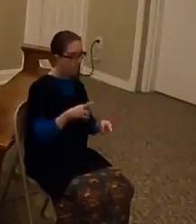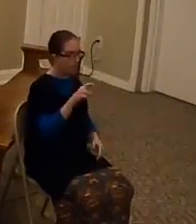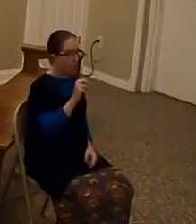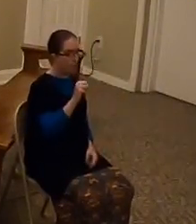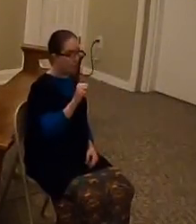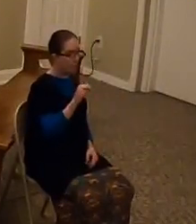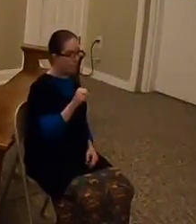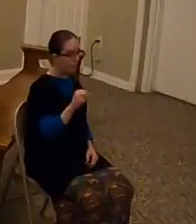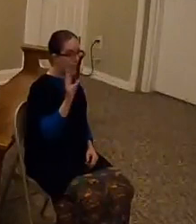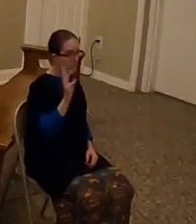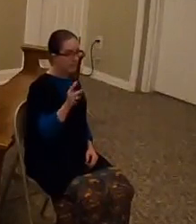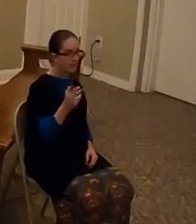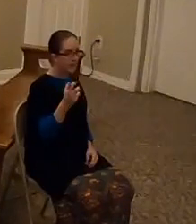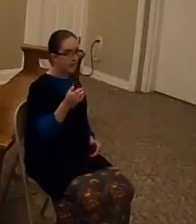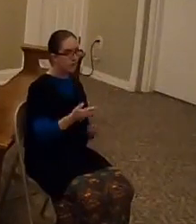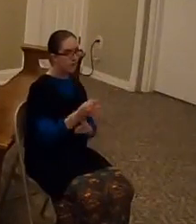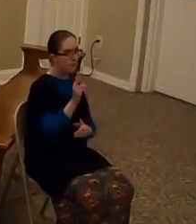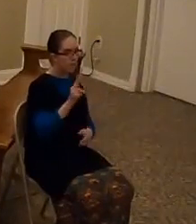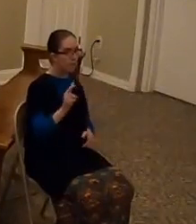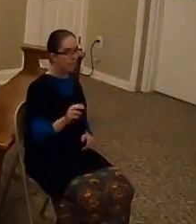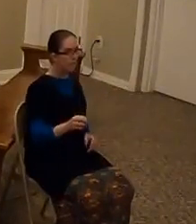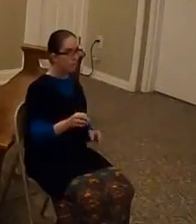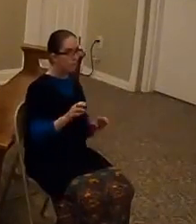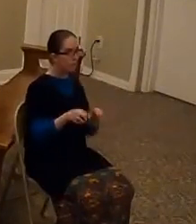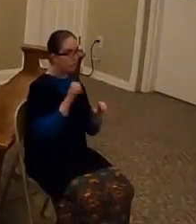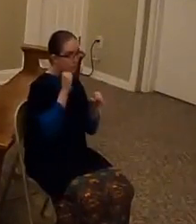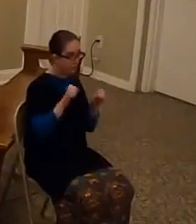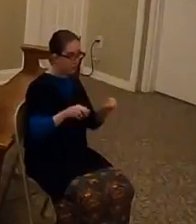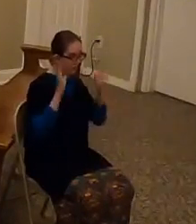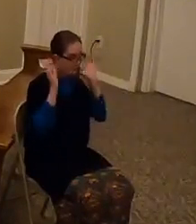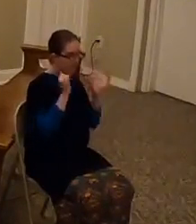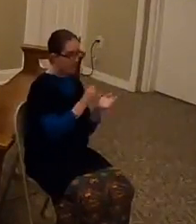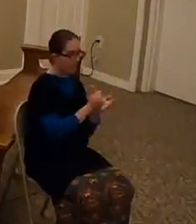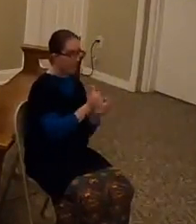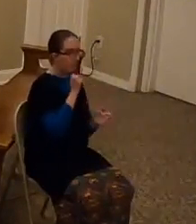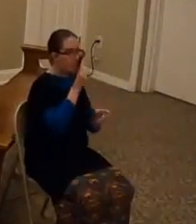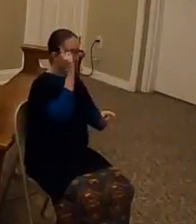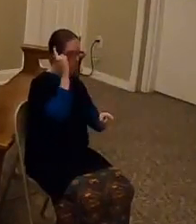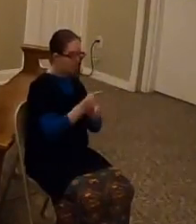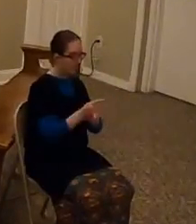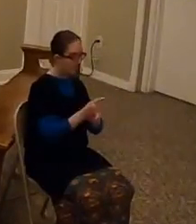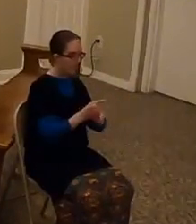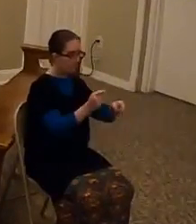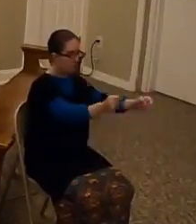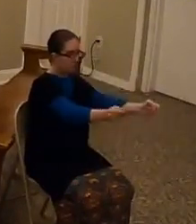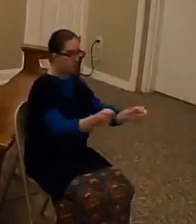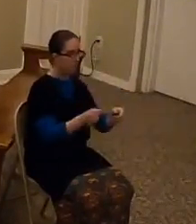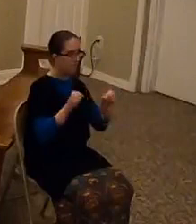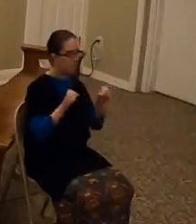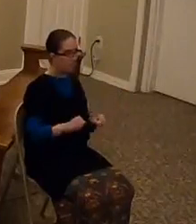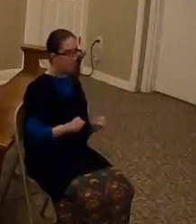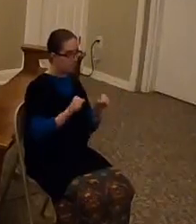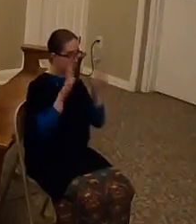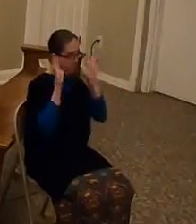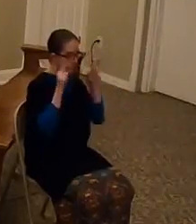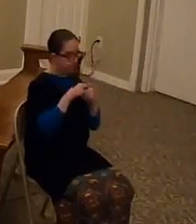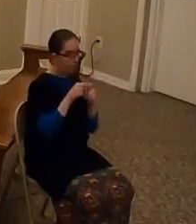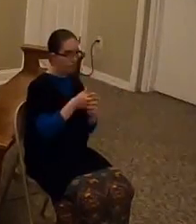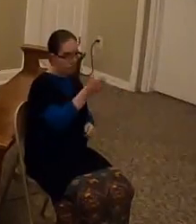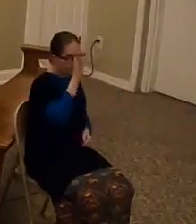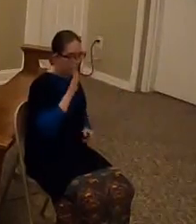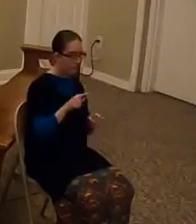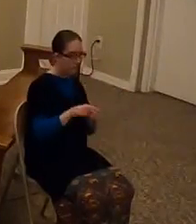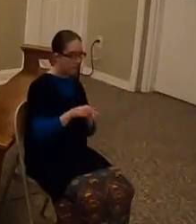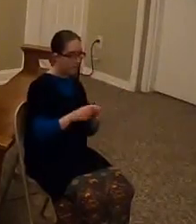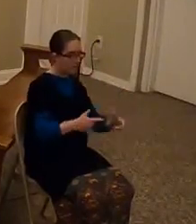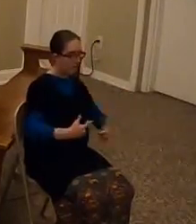Romans 6, 13 through 22 said, neither yield your members as instruments of unrighteousness, but yield yourselves unto God as